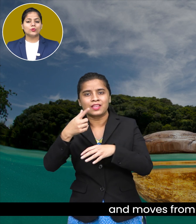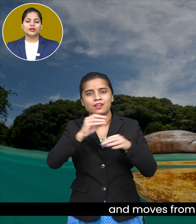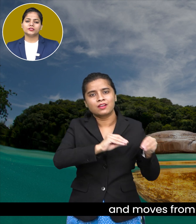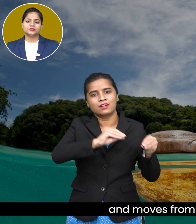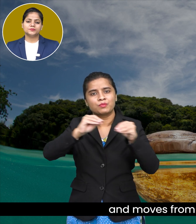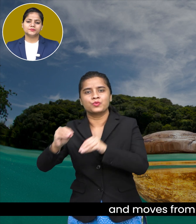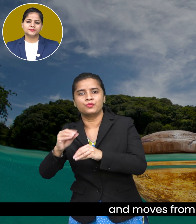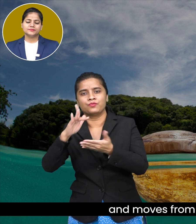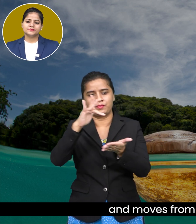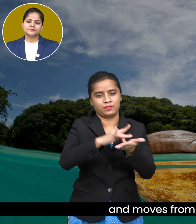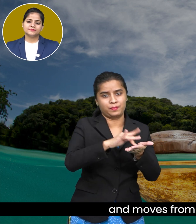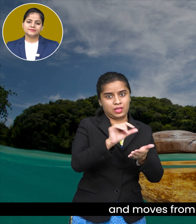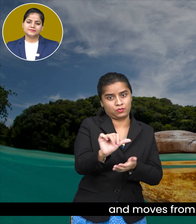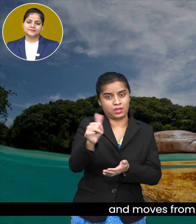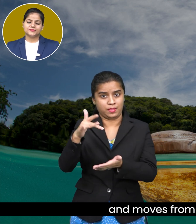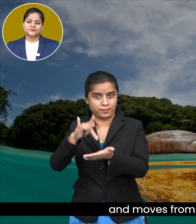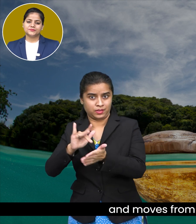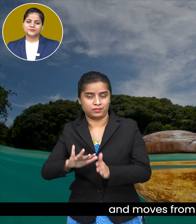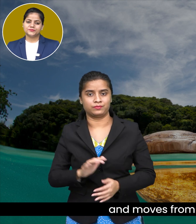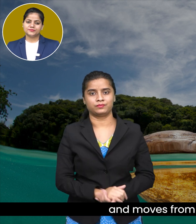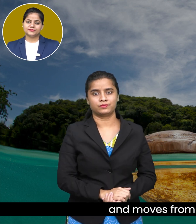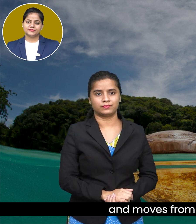place to another.